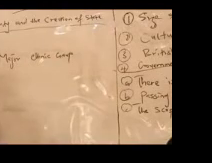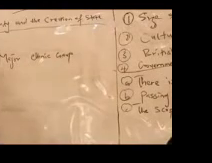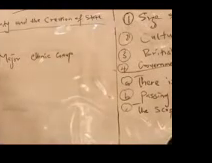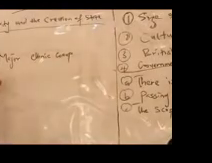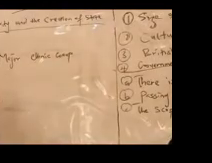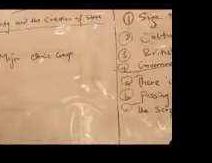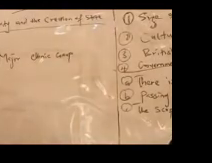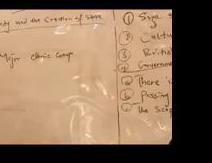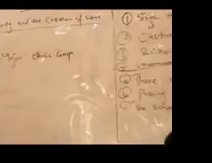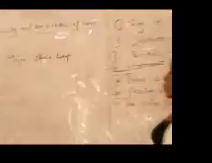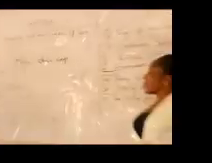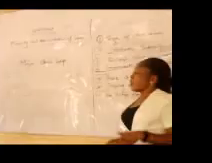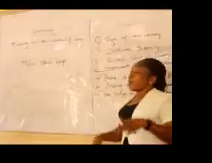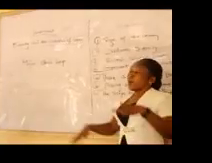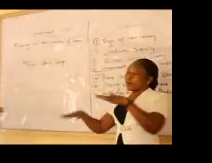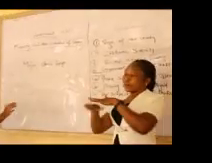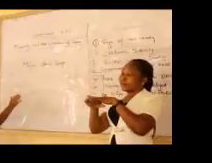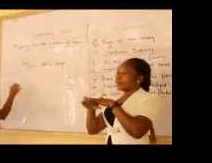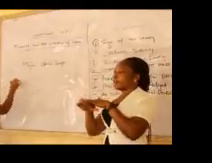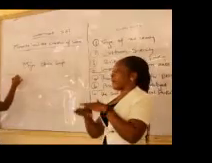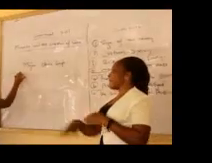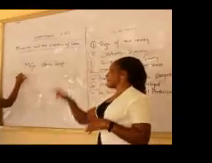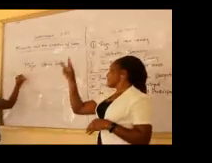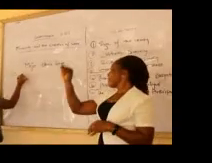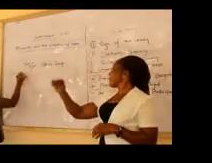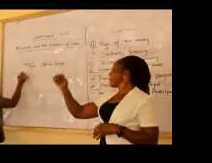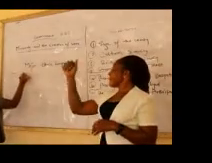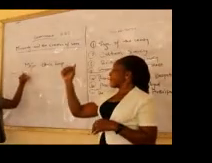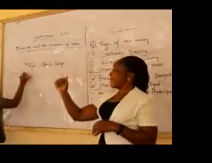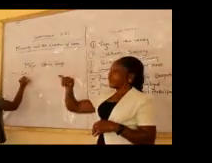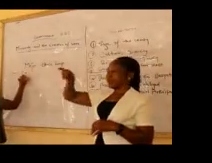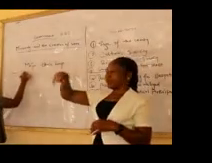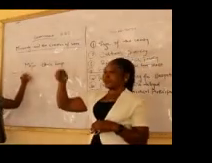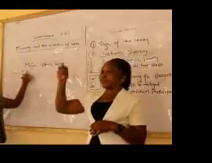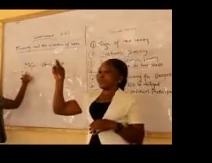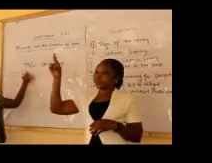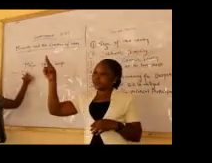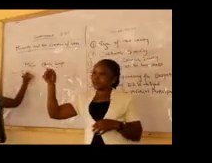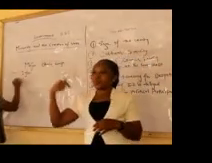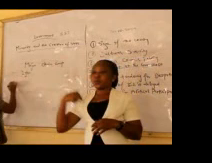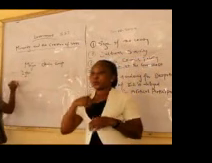now, under the major ethnic group, we have the Igbo,